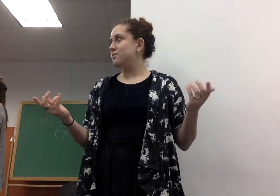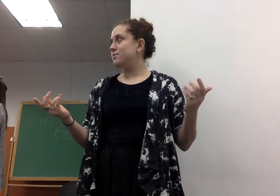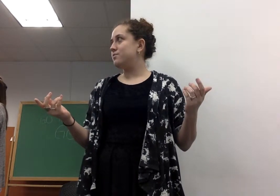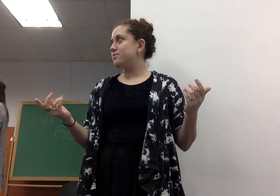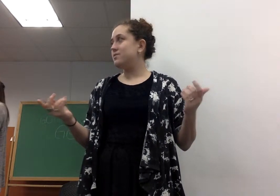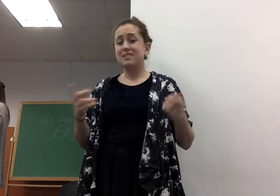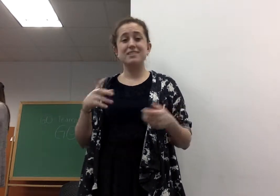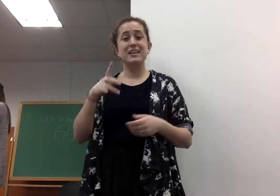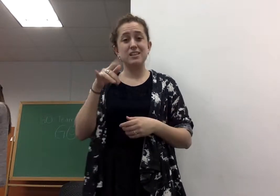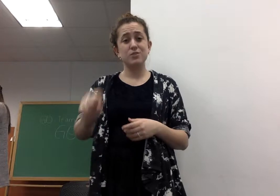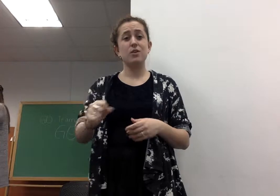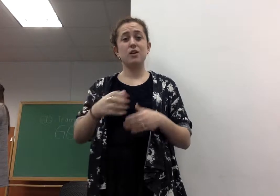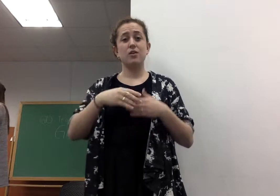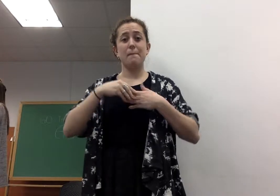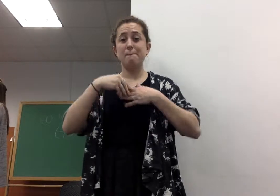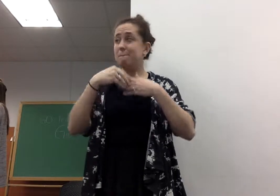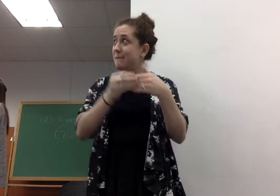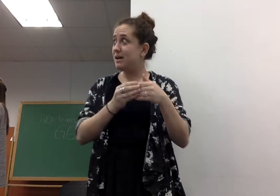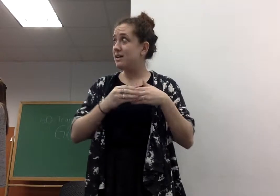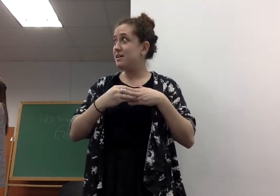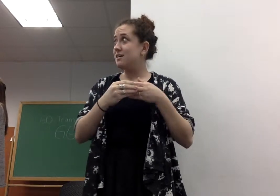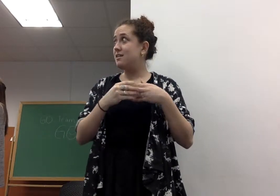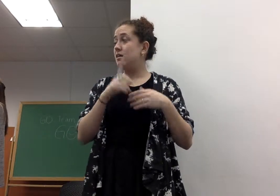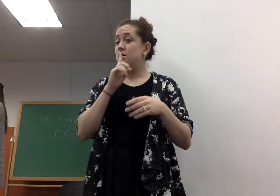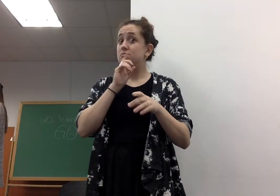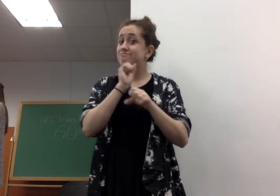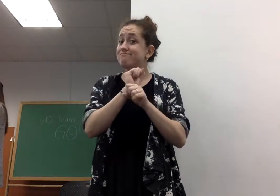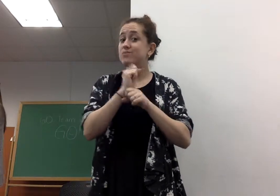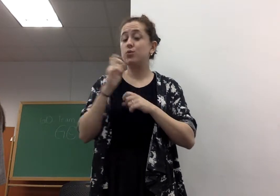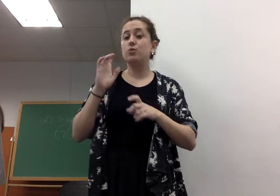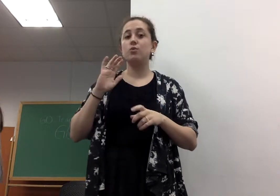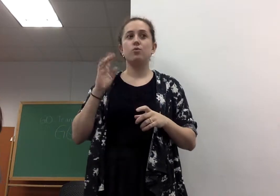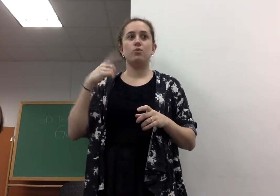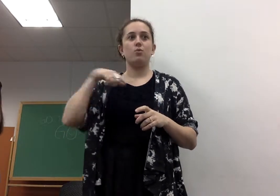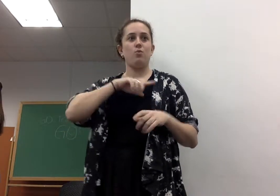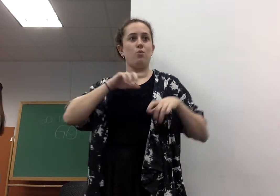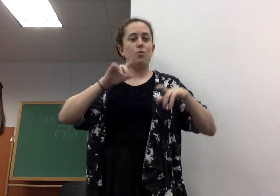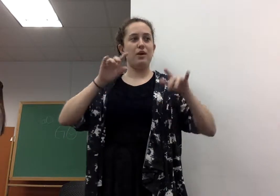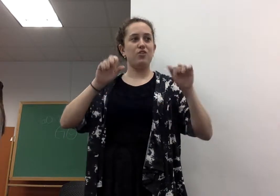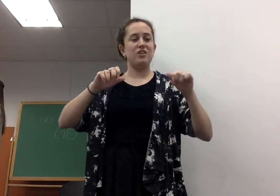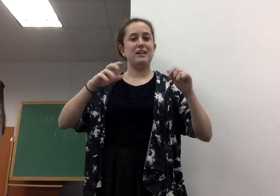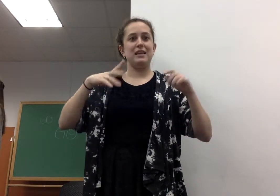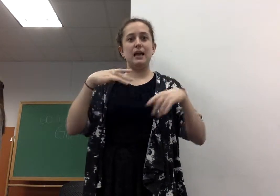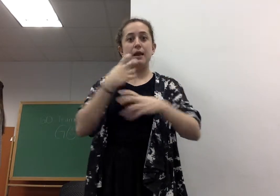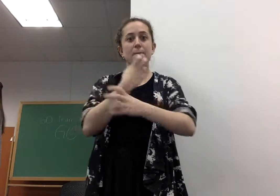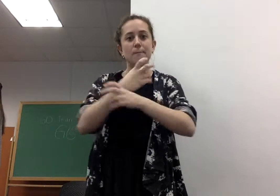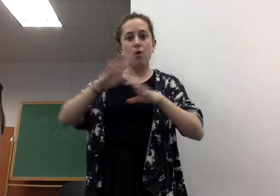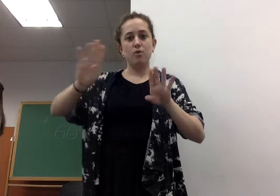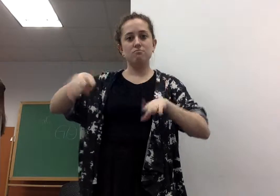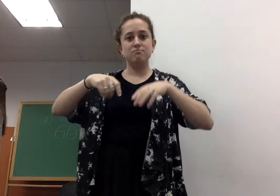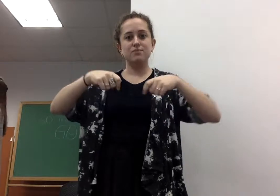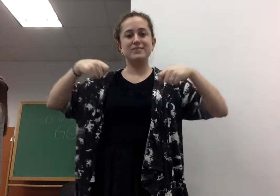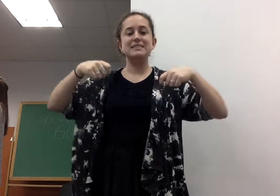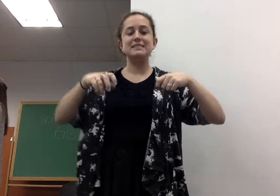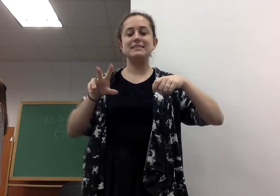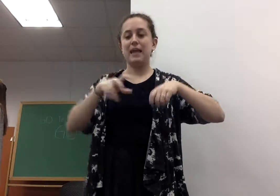Yeah. Guys and girls, we could take a bone and we could tie it into a knot and it wouldn't break. Whoa. We could tie a bone, we could tie it in a knot and it wouldn't break.